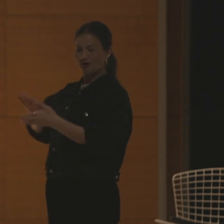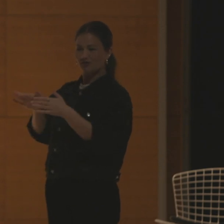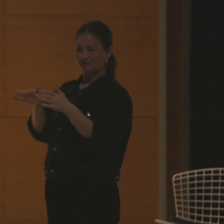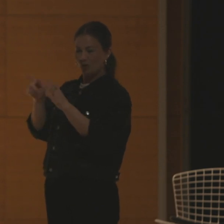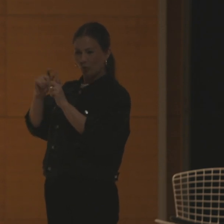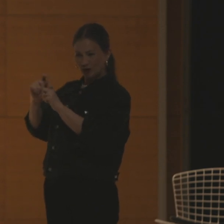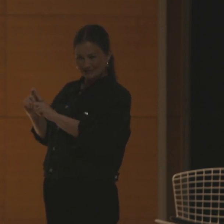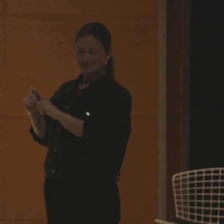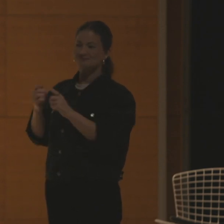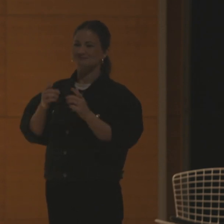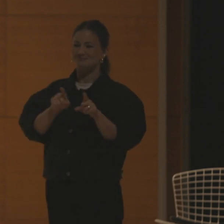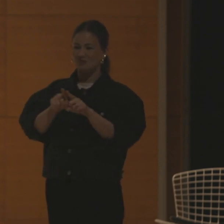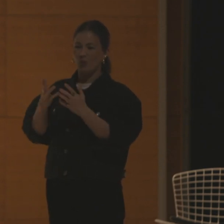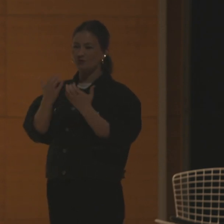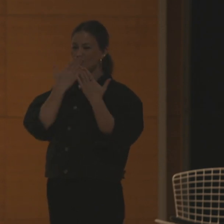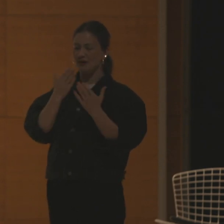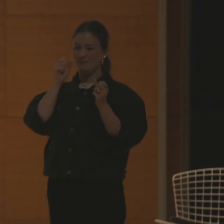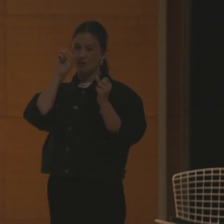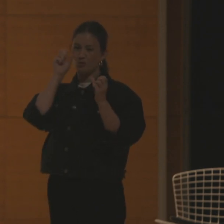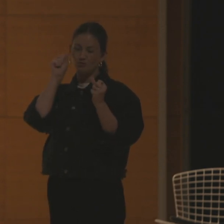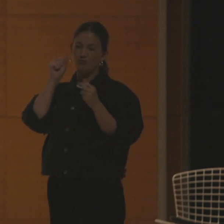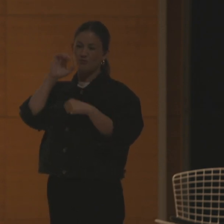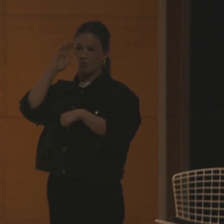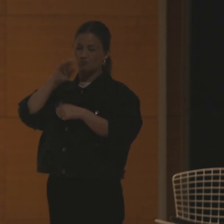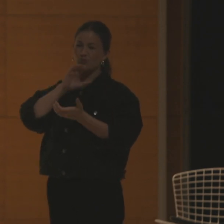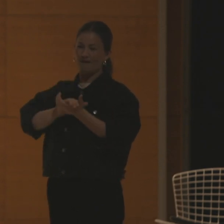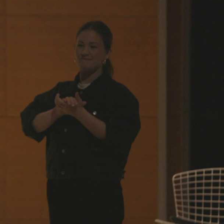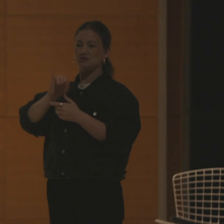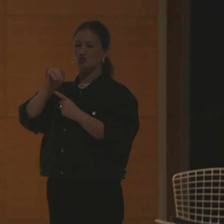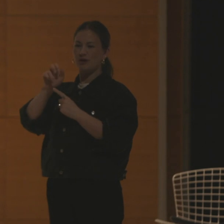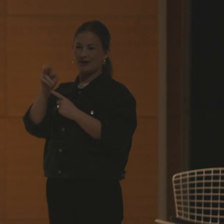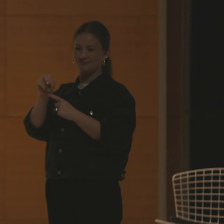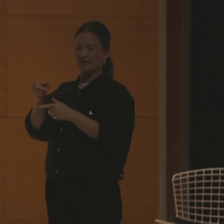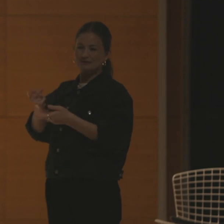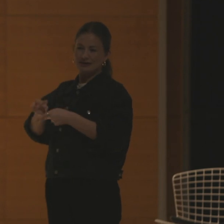And I also want to thank my wonderful wife, Jordan, who was at home watching our son, Charlie.